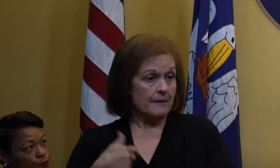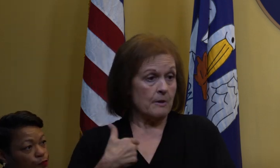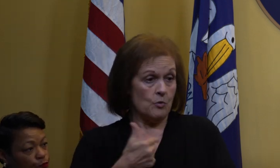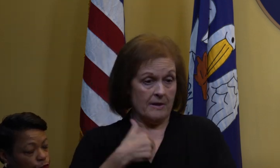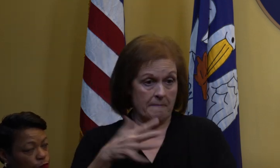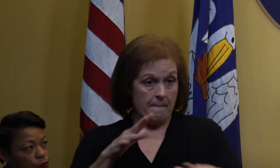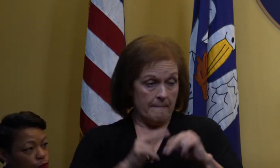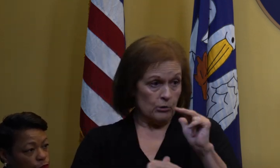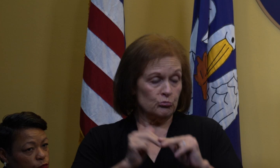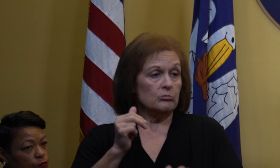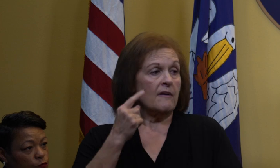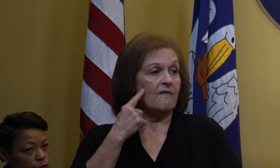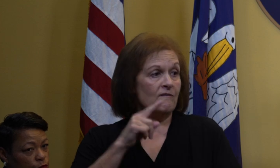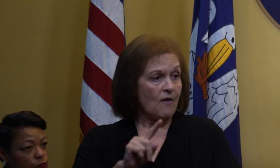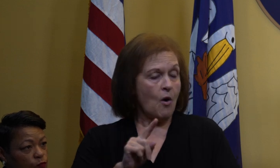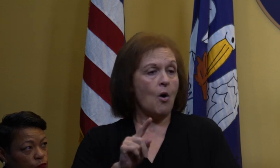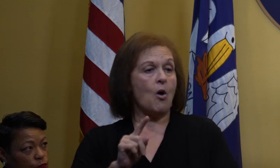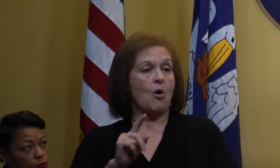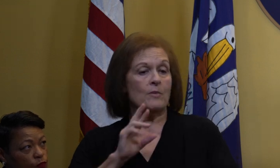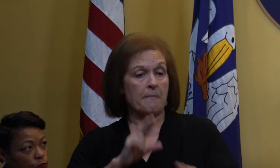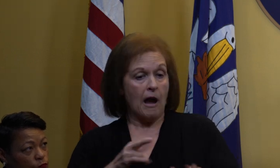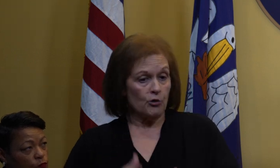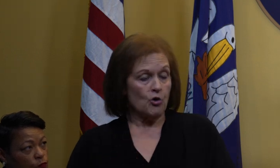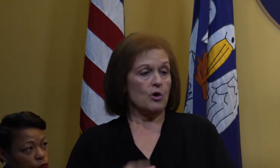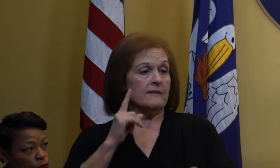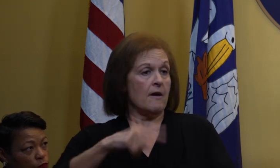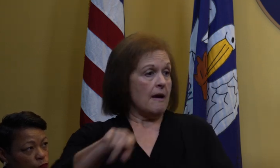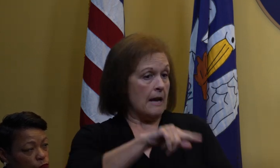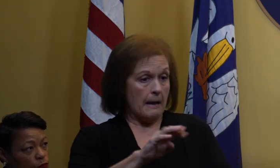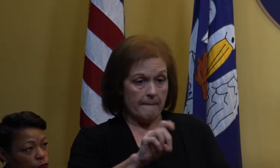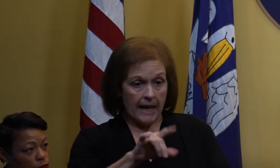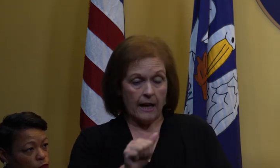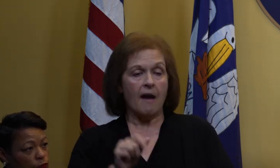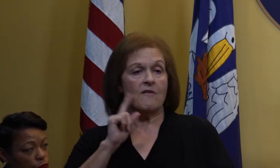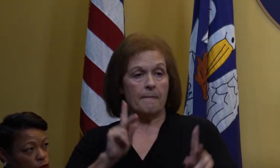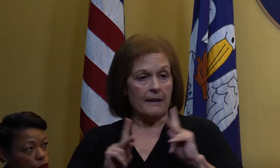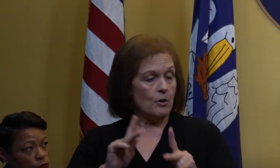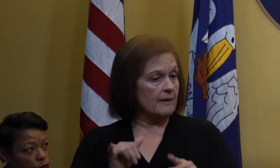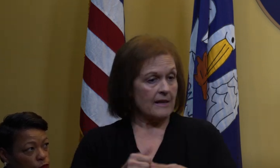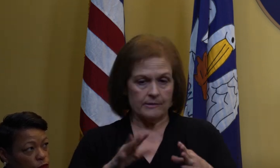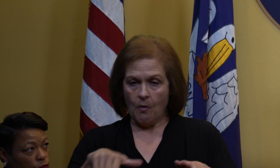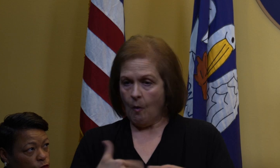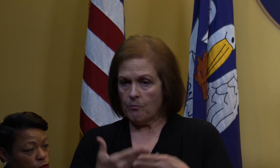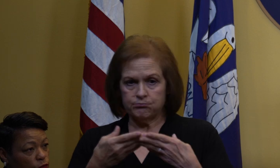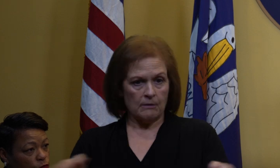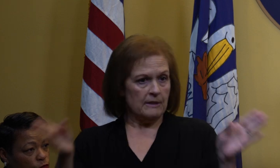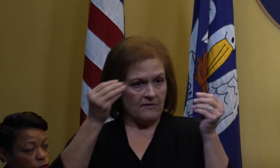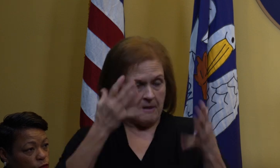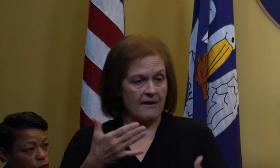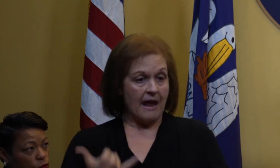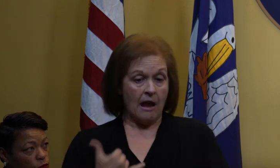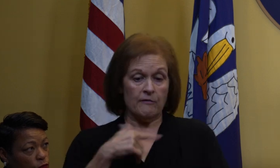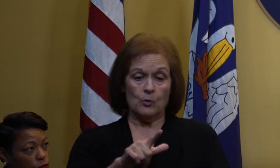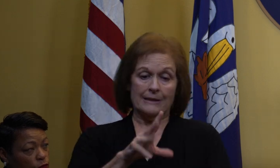built both for responders, for the media, and for our residents. It's all public facing. There's 26 sites